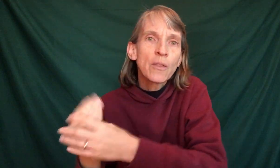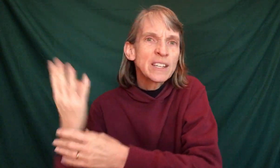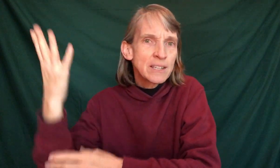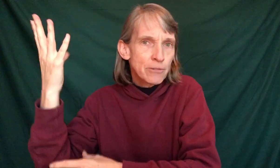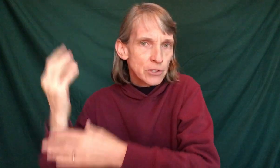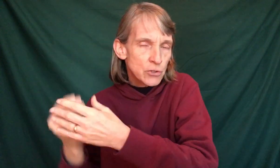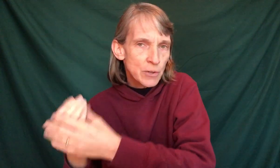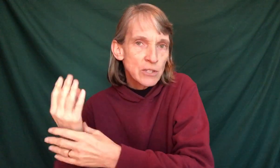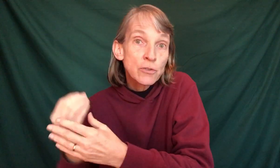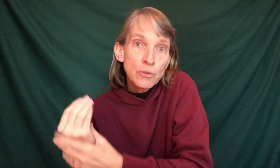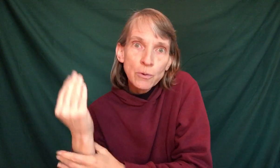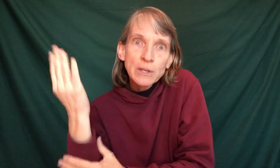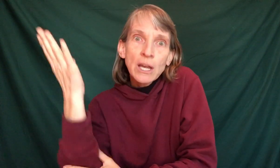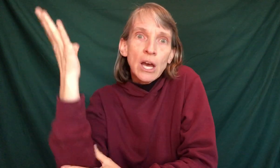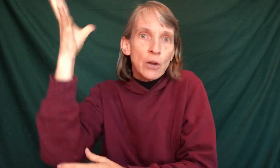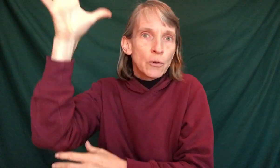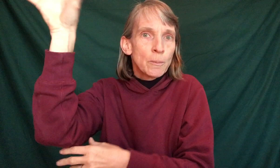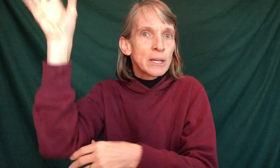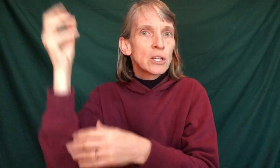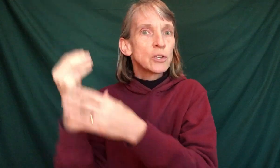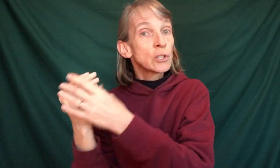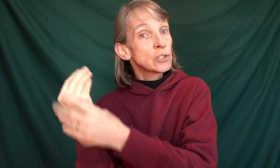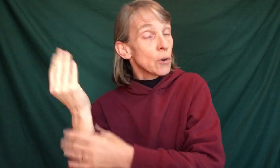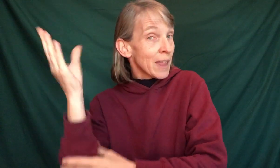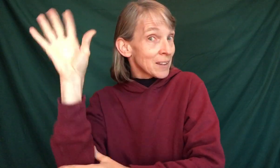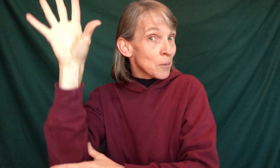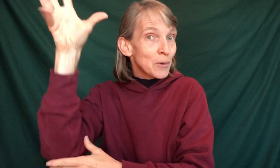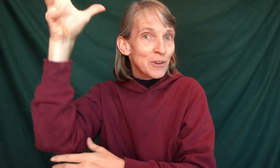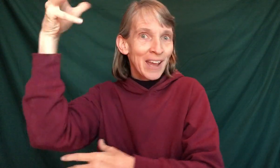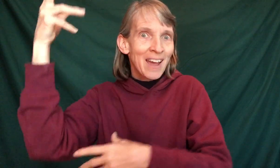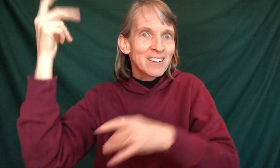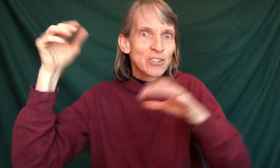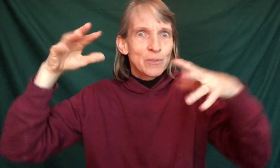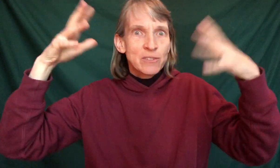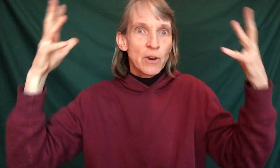the different trees grew and grow big. And you can show that a little bit with your hand, show this very